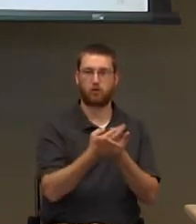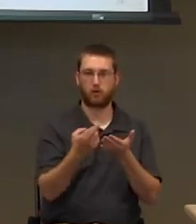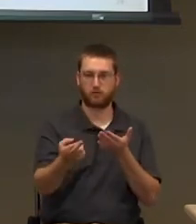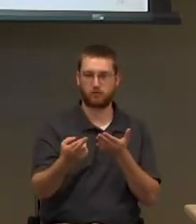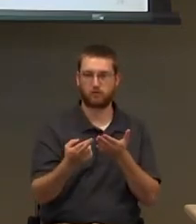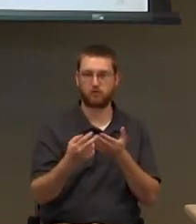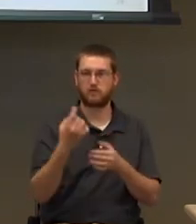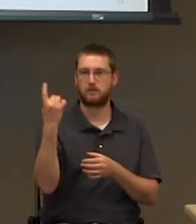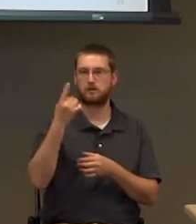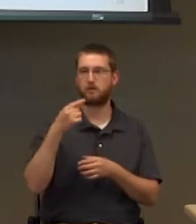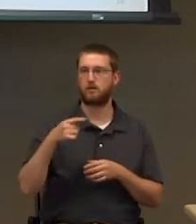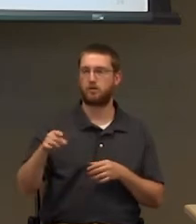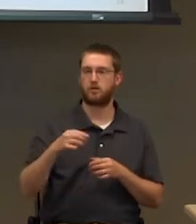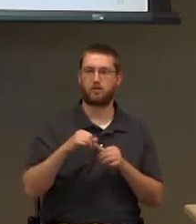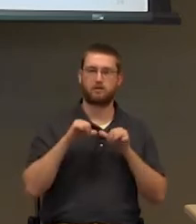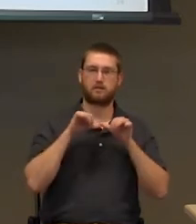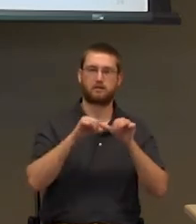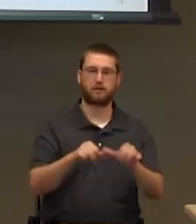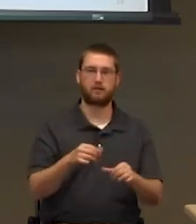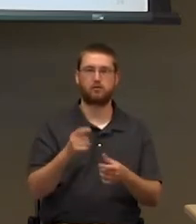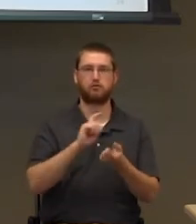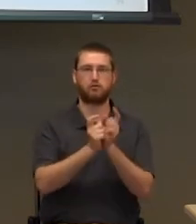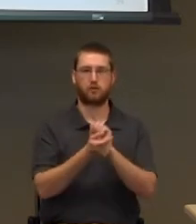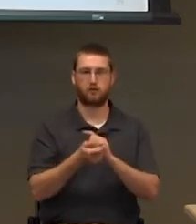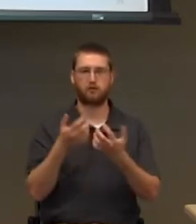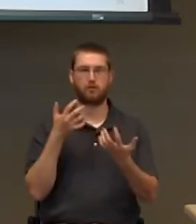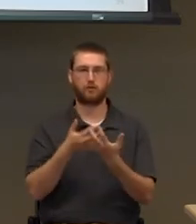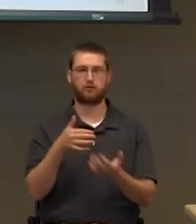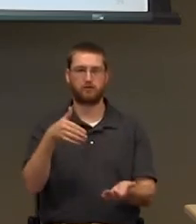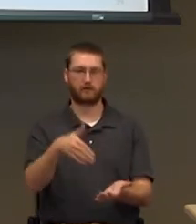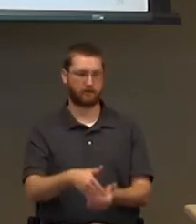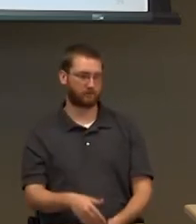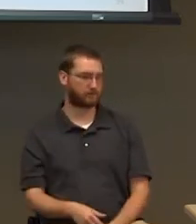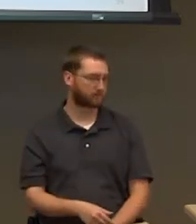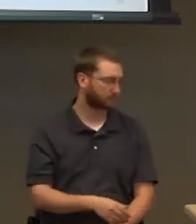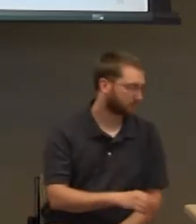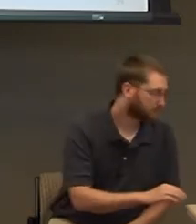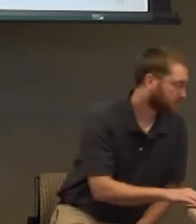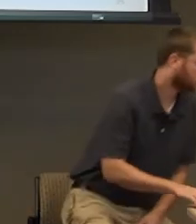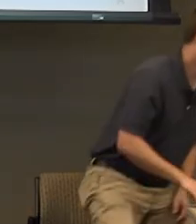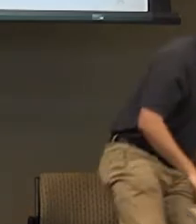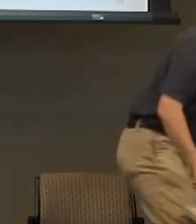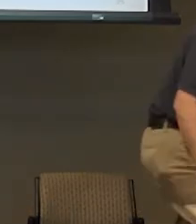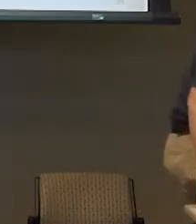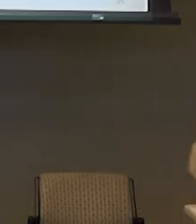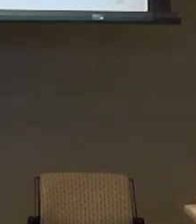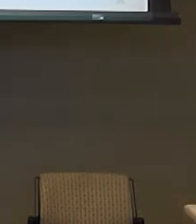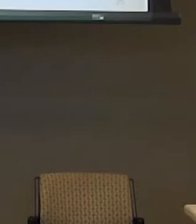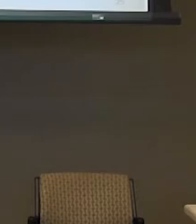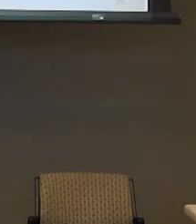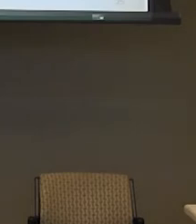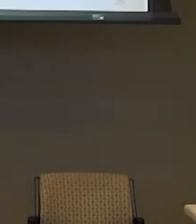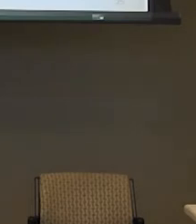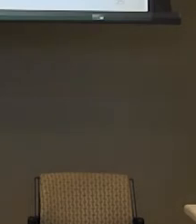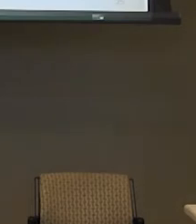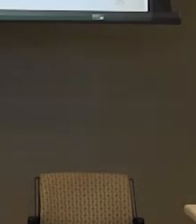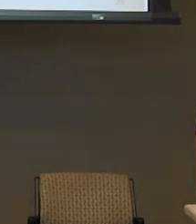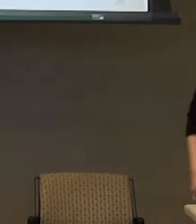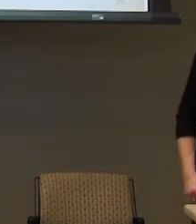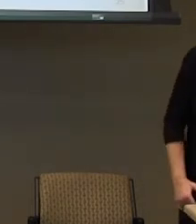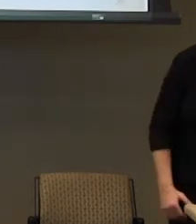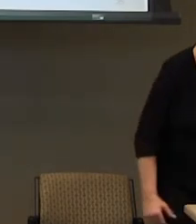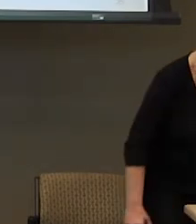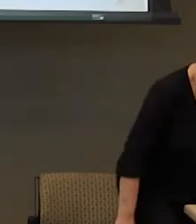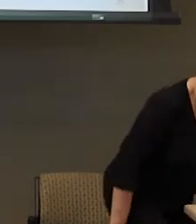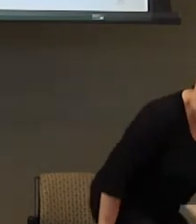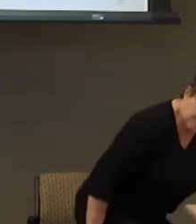it's something you need to constantly revisit. So how do you use this plan? What is it for? because